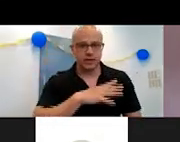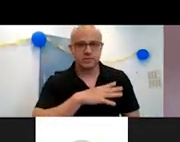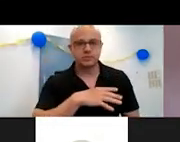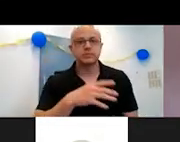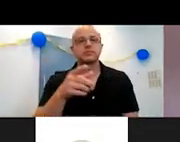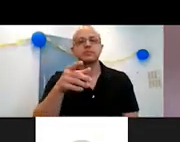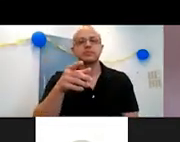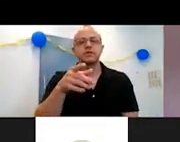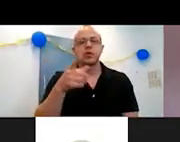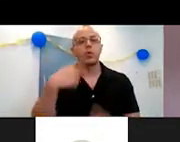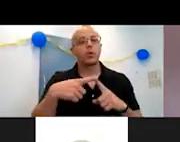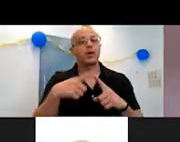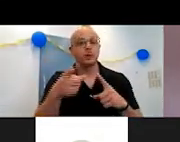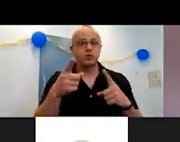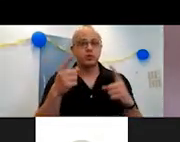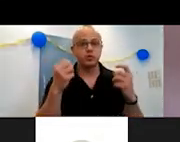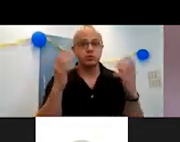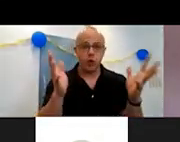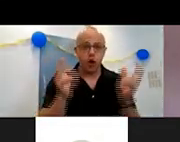don't know, okay, let's see.